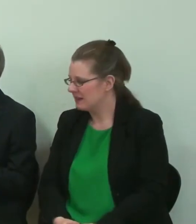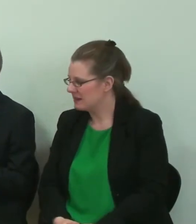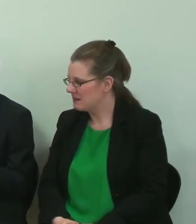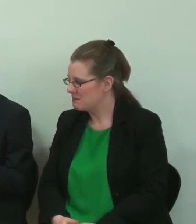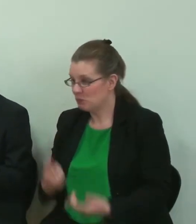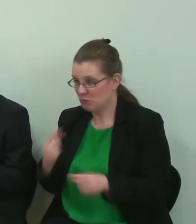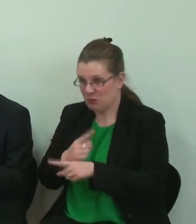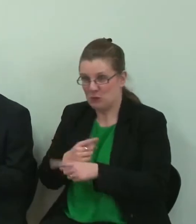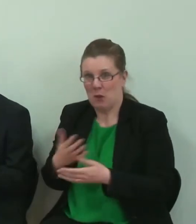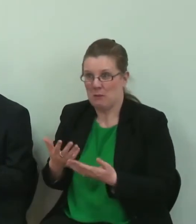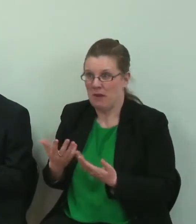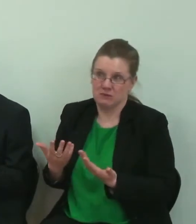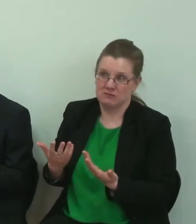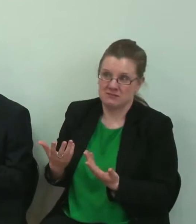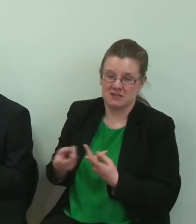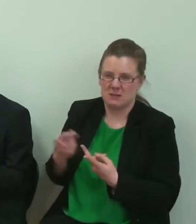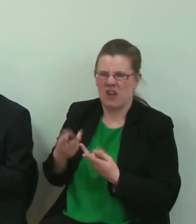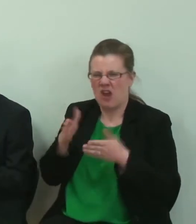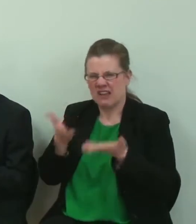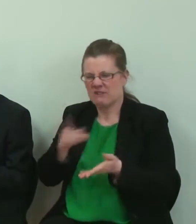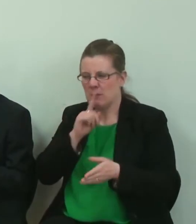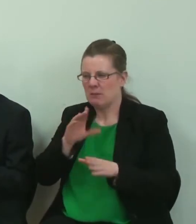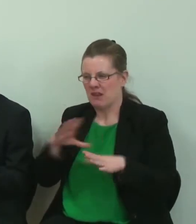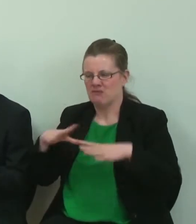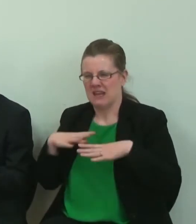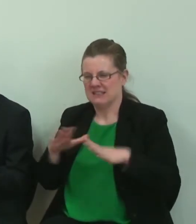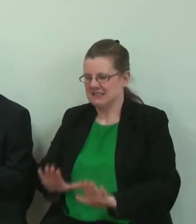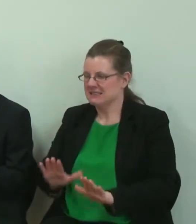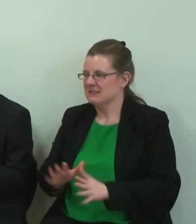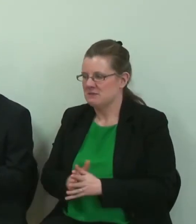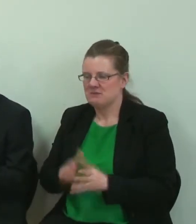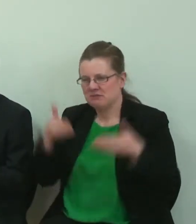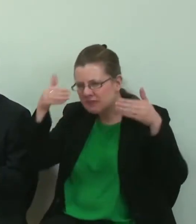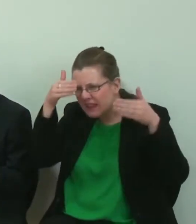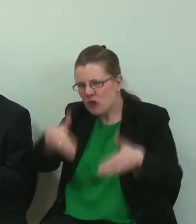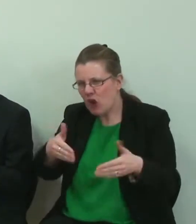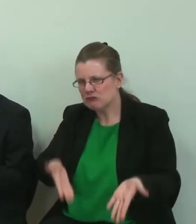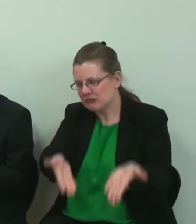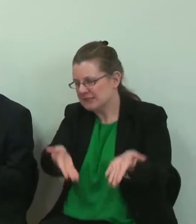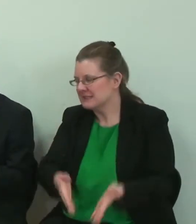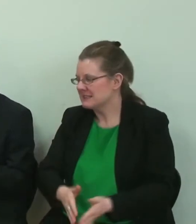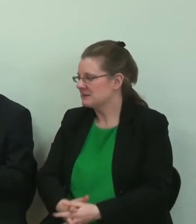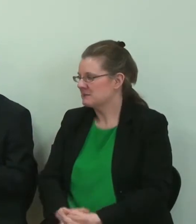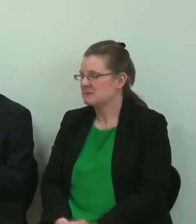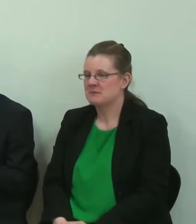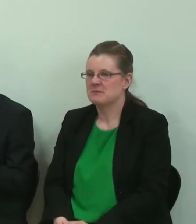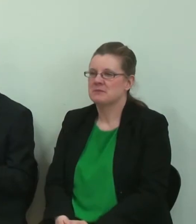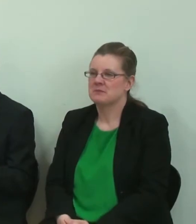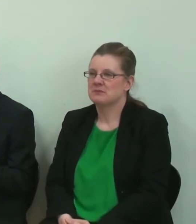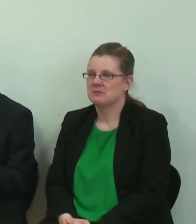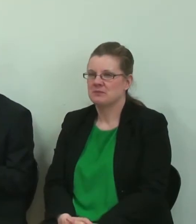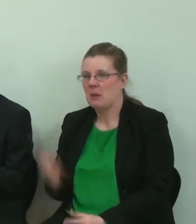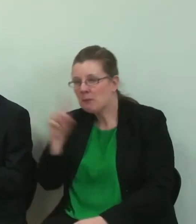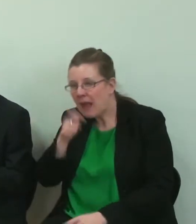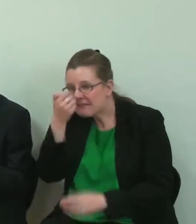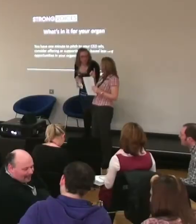else now then? Or should we just let people have a rest for a moment? Yeah, let them concentrate and see what comes in. All right, we'll be